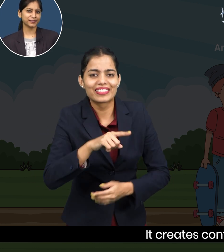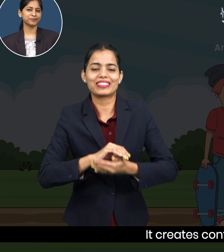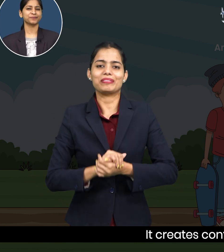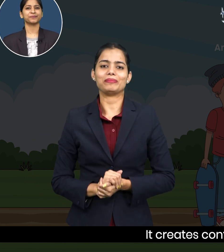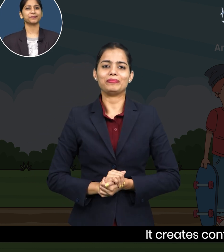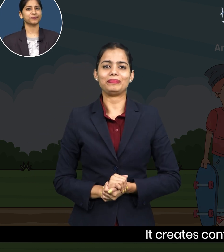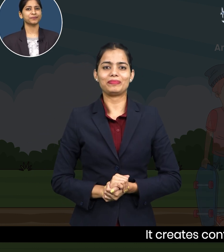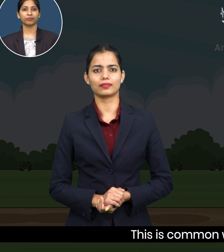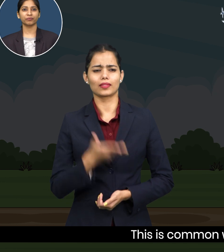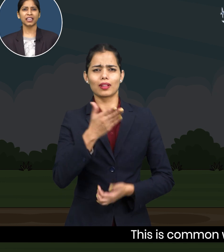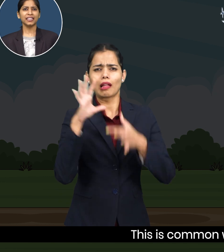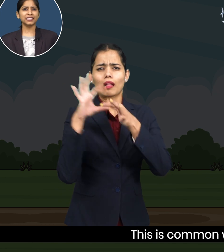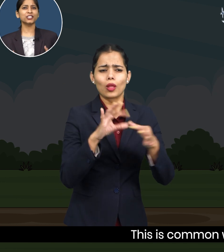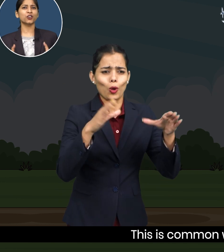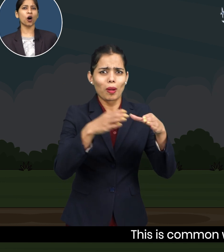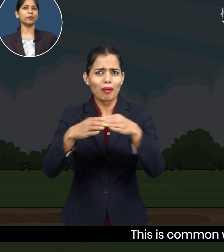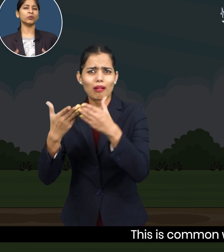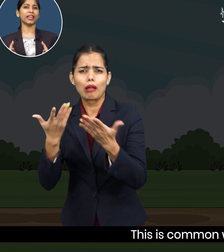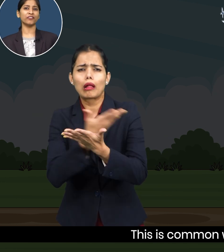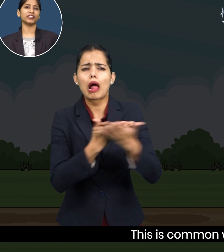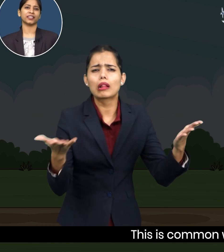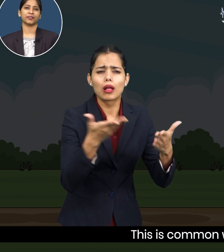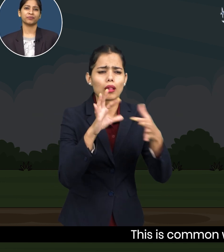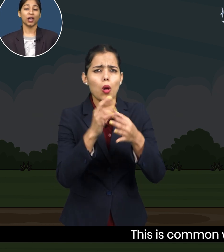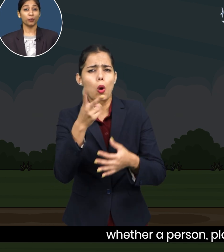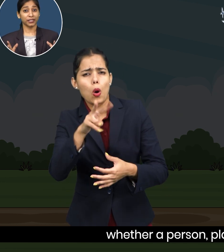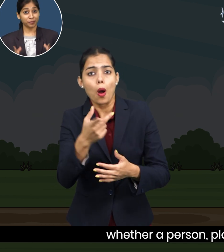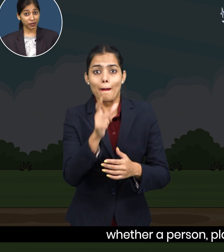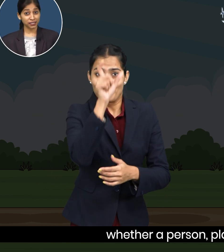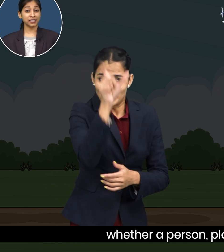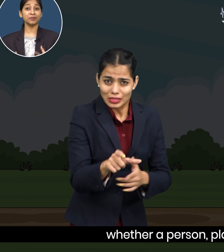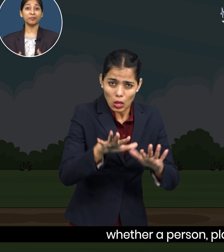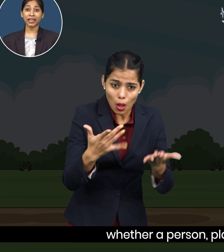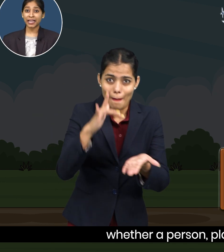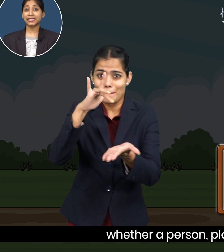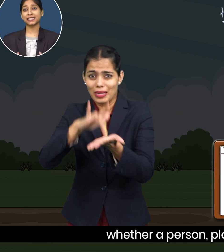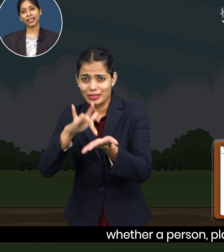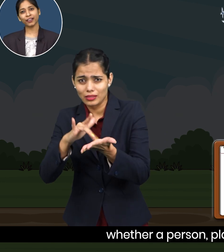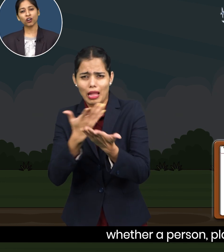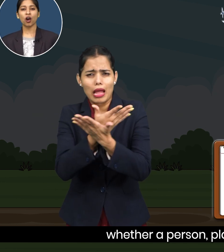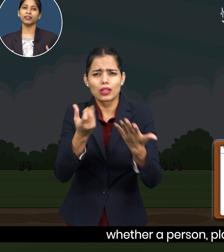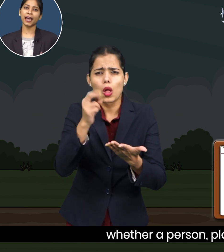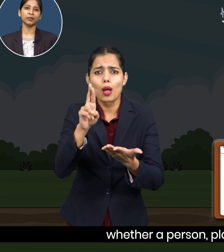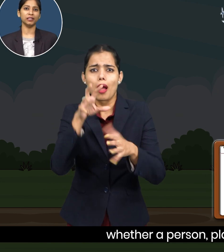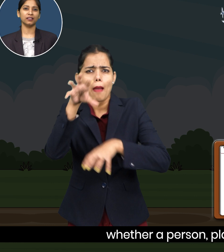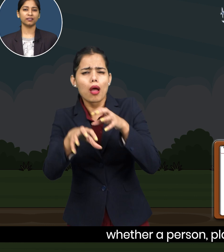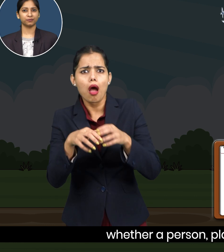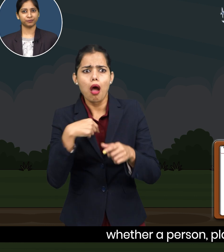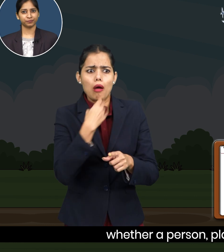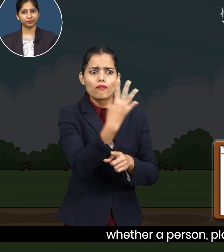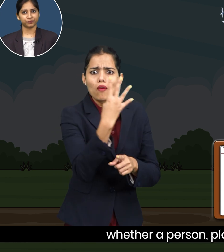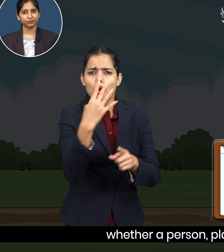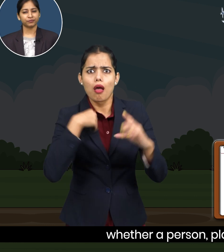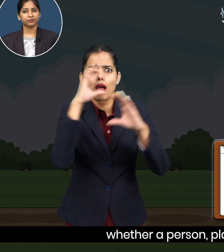right? This is common with everything, whether a person, place, thing, or animal.